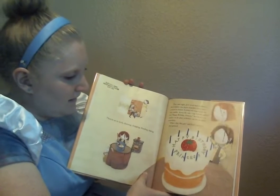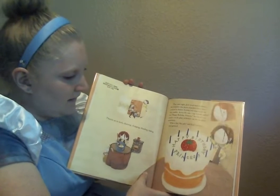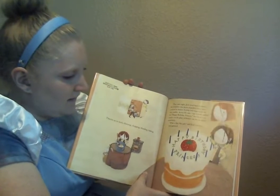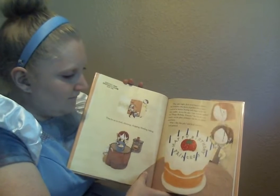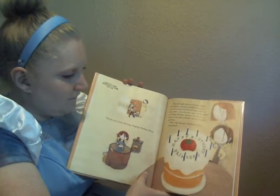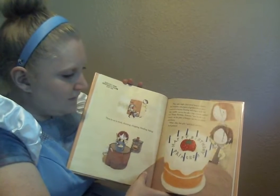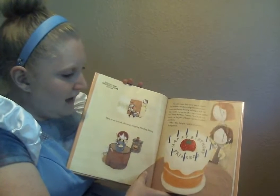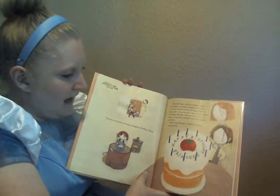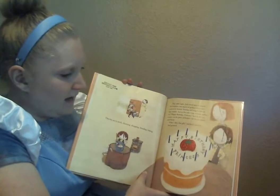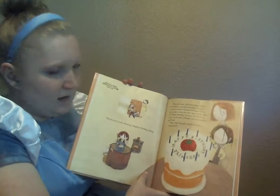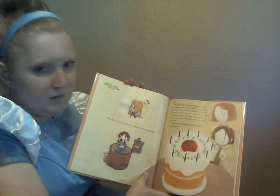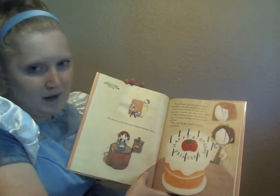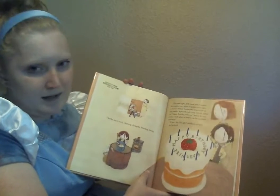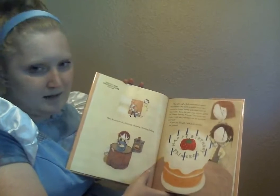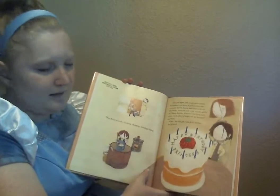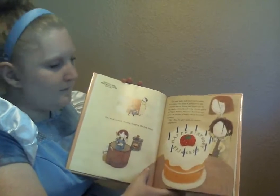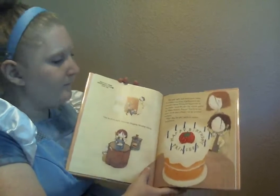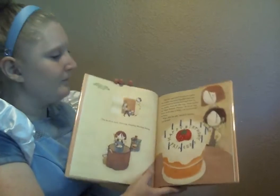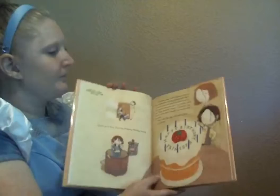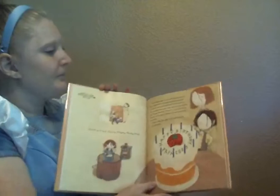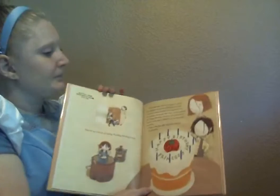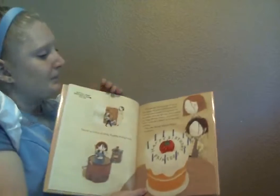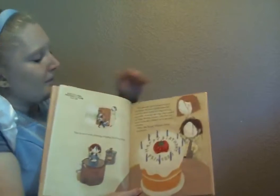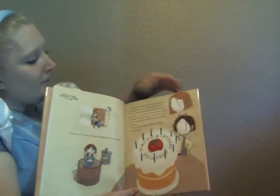mother. Jack grinned.